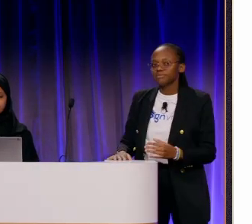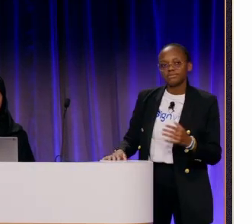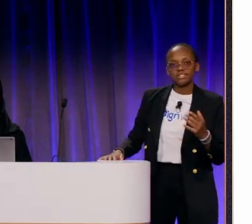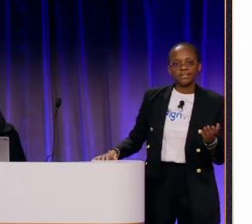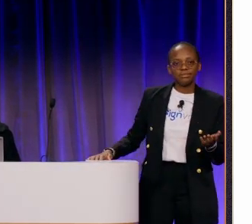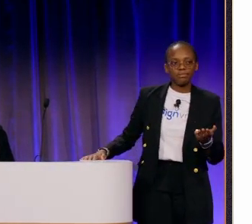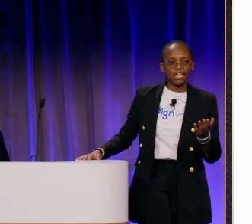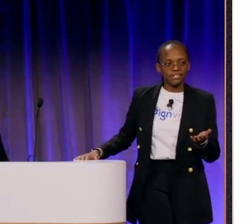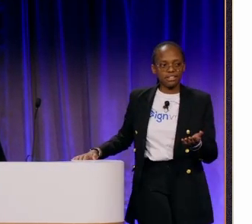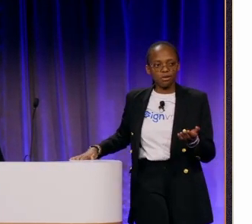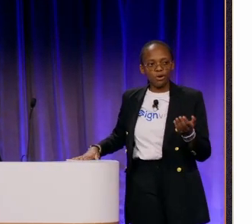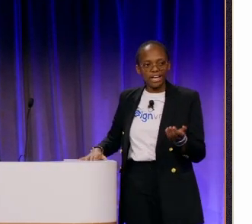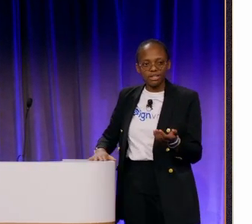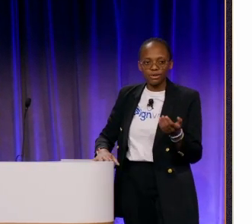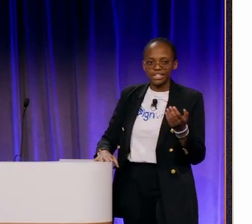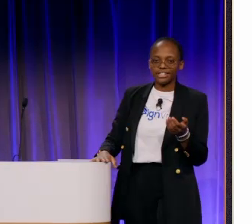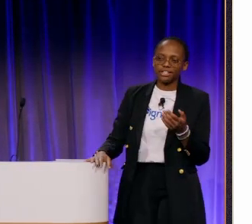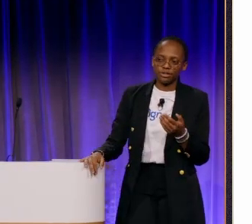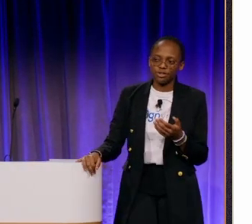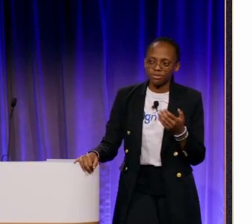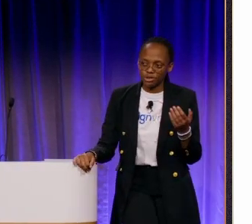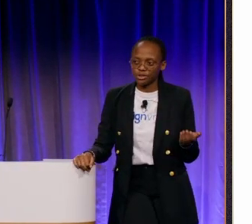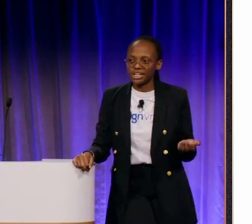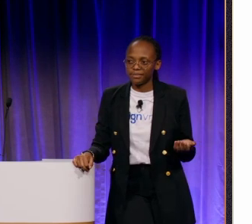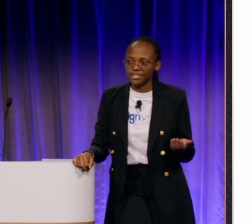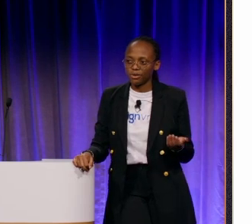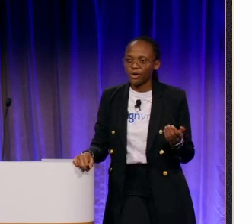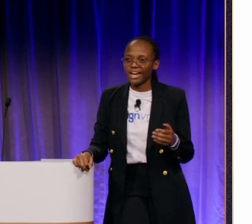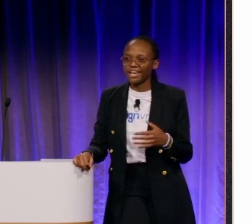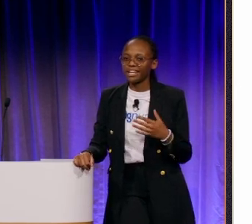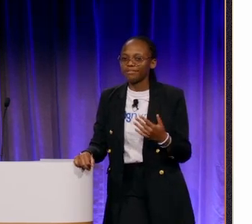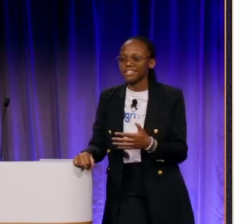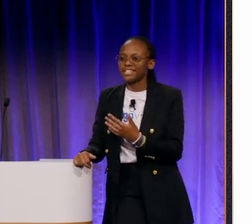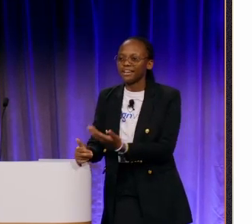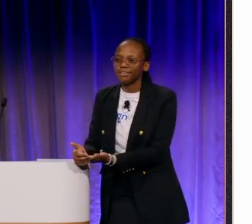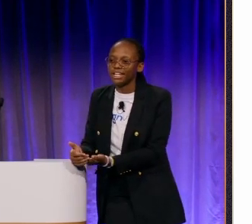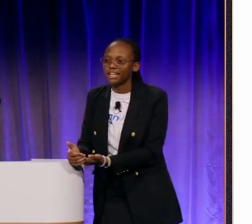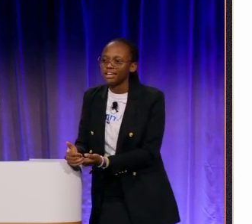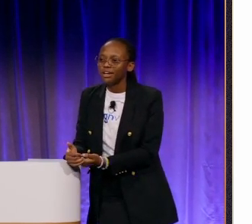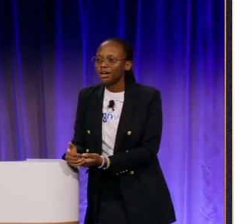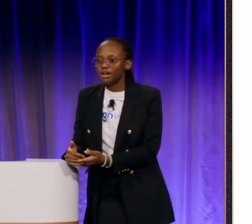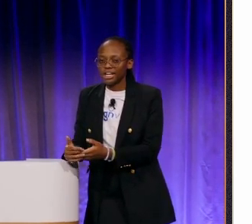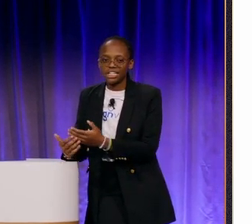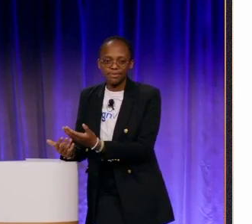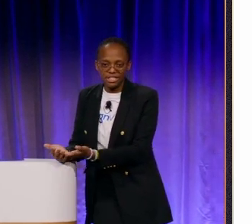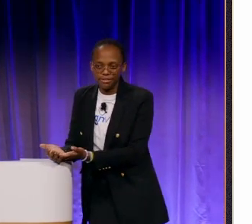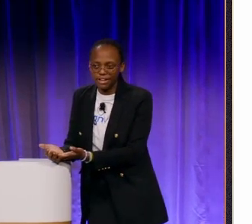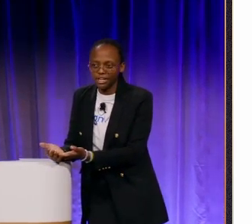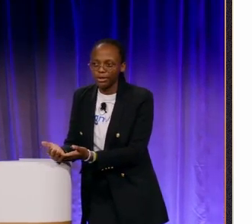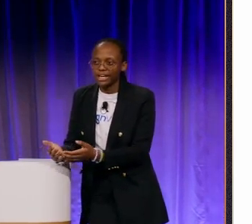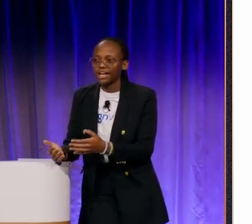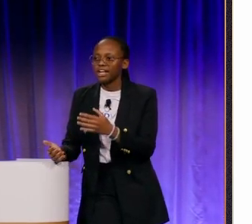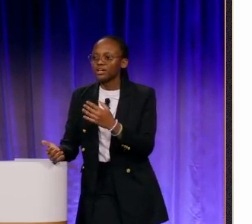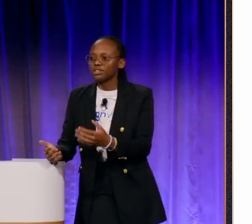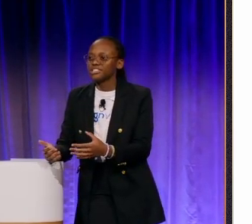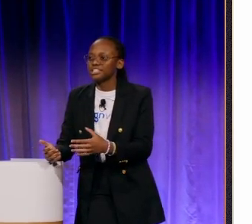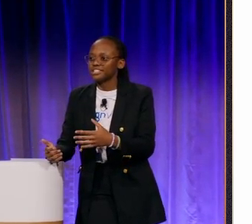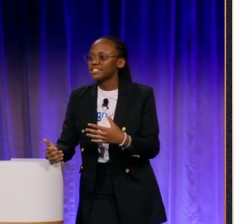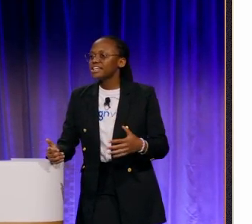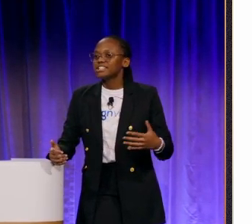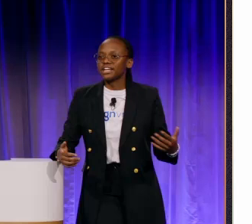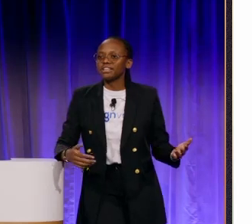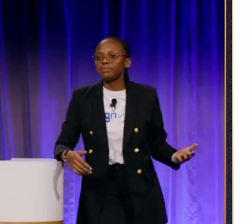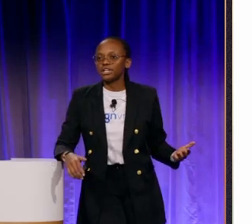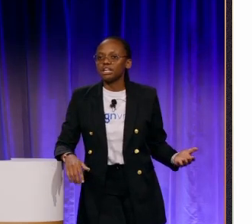So some may be asking, why do we decide to use motion capture? Why invest heavily on expensive hardware and not